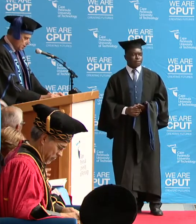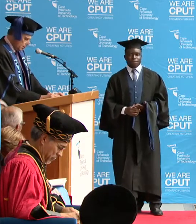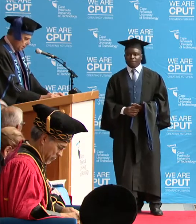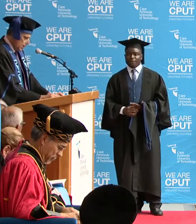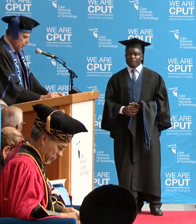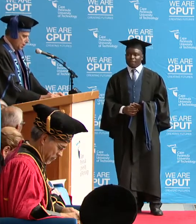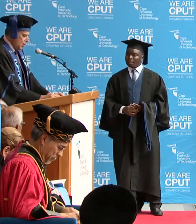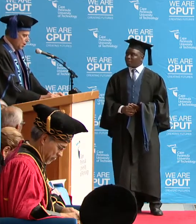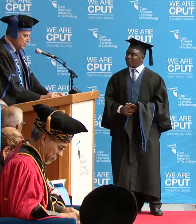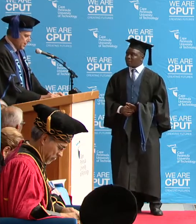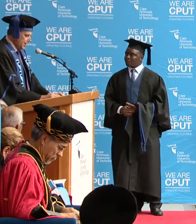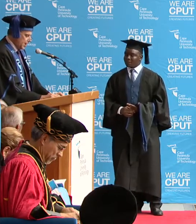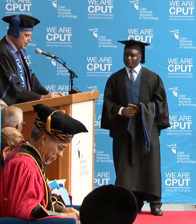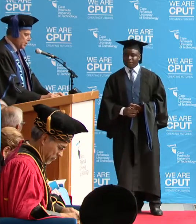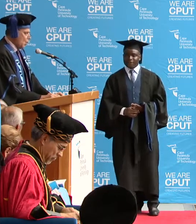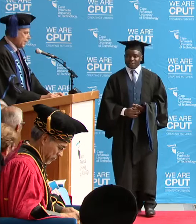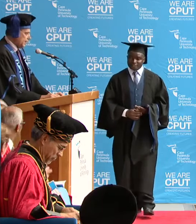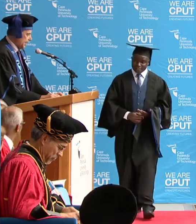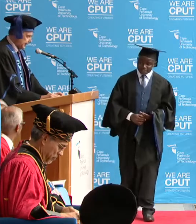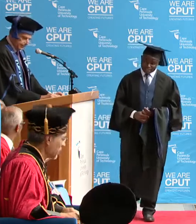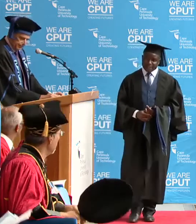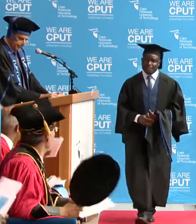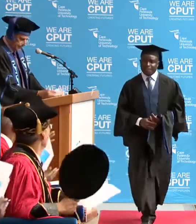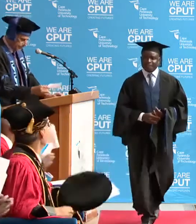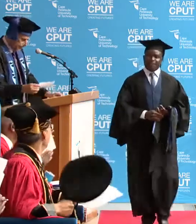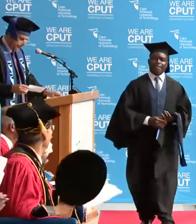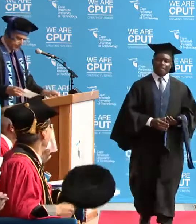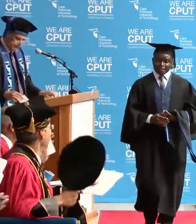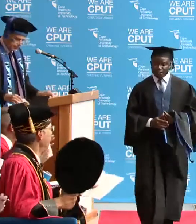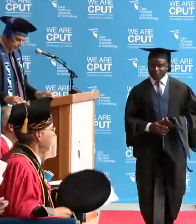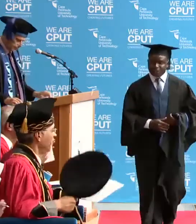Leroux, Leon Tinashe Gwaka.